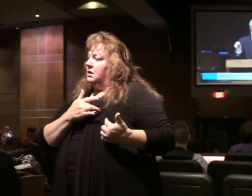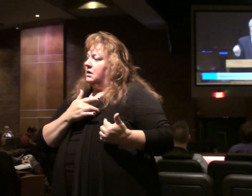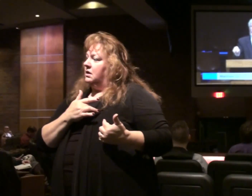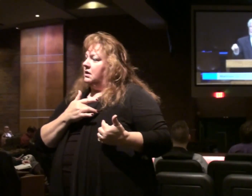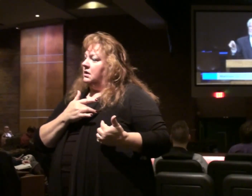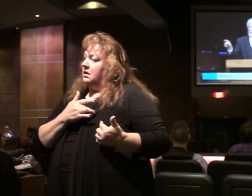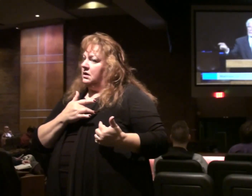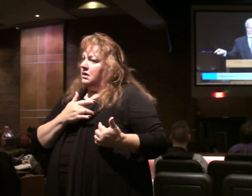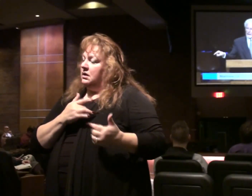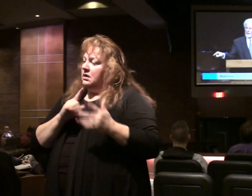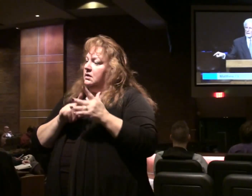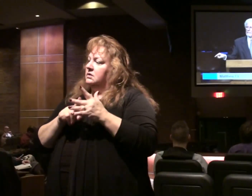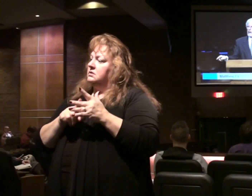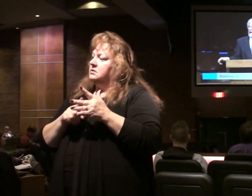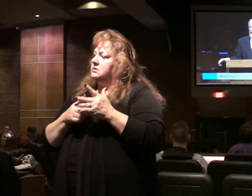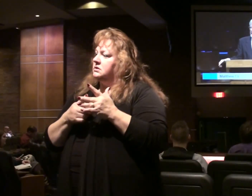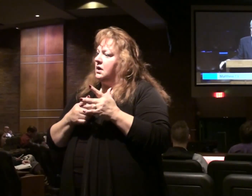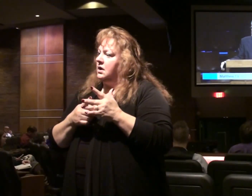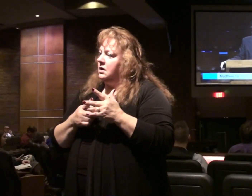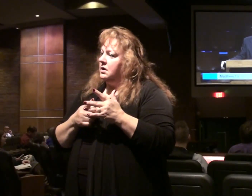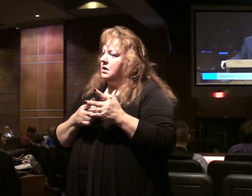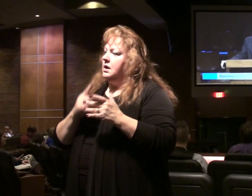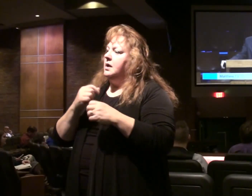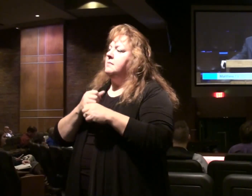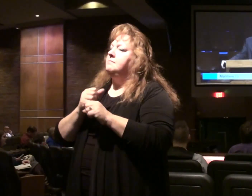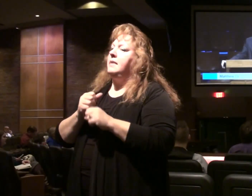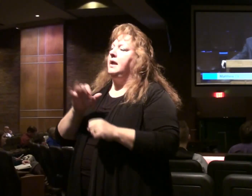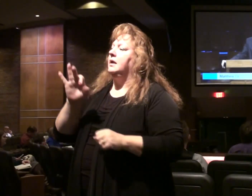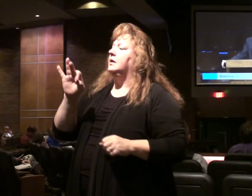you should start by creating a fly.